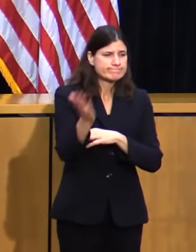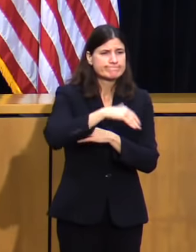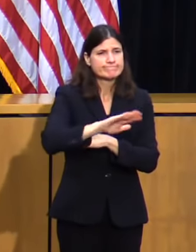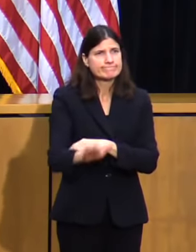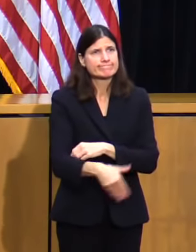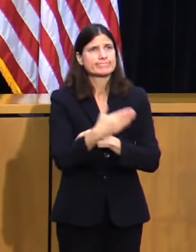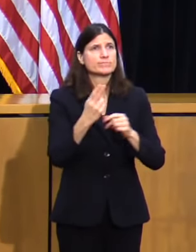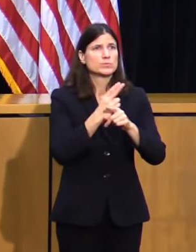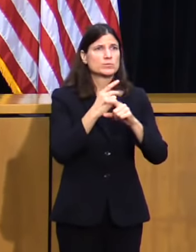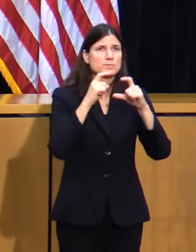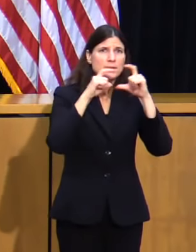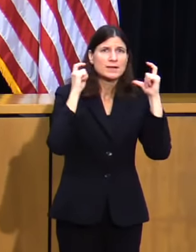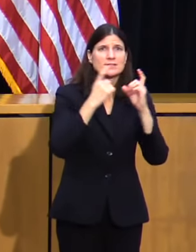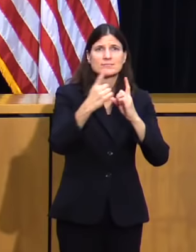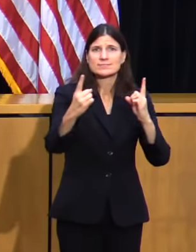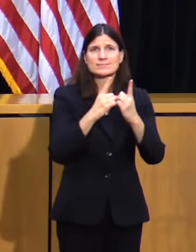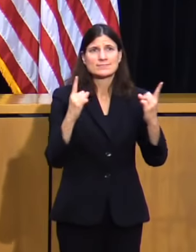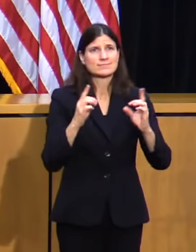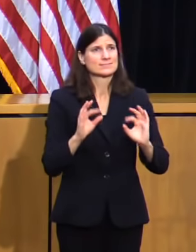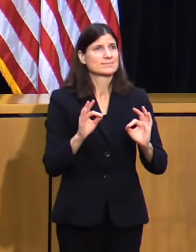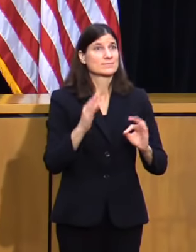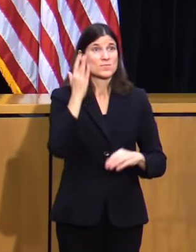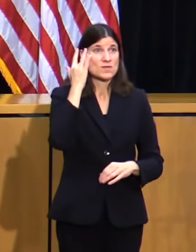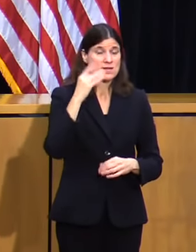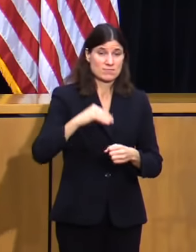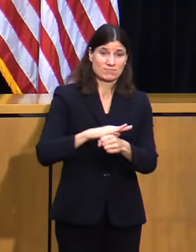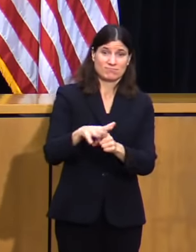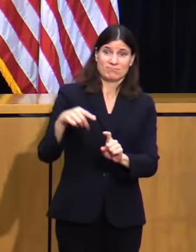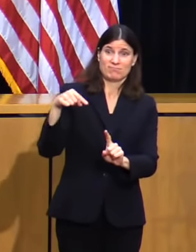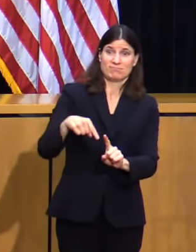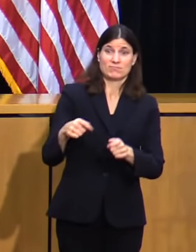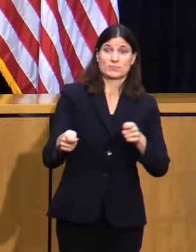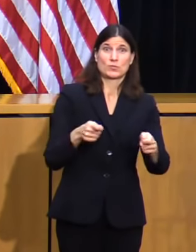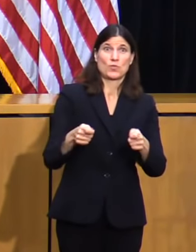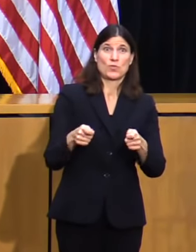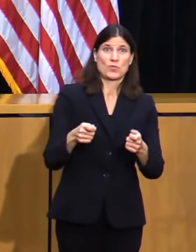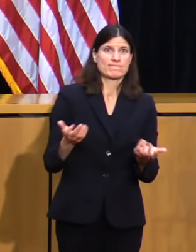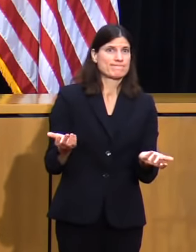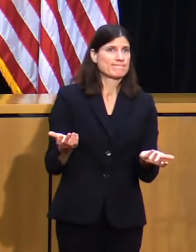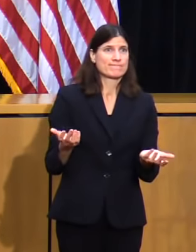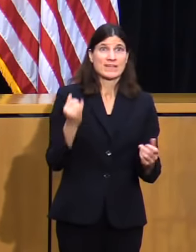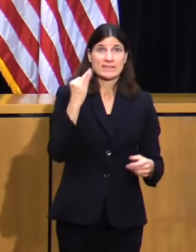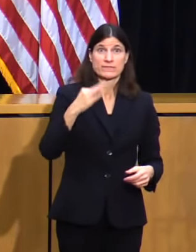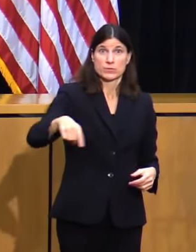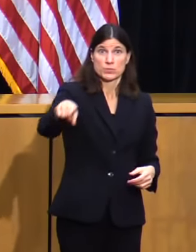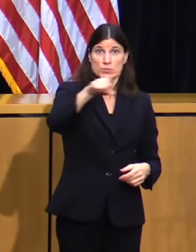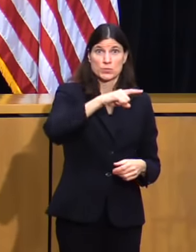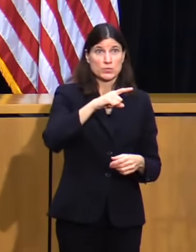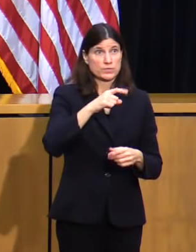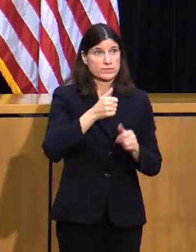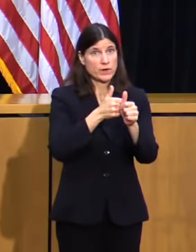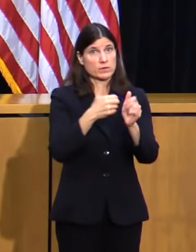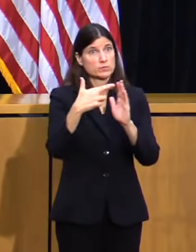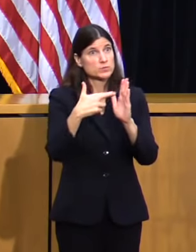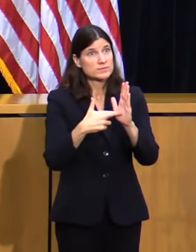seeing a significant rise in the number of hospitalizations across the state of patients suffering from this awful